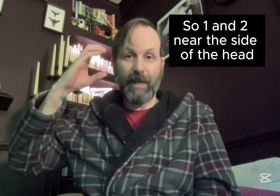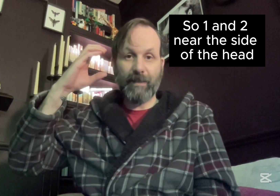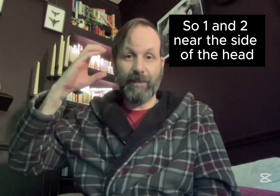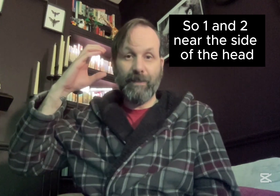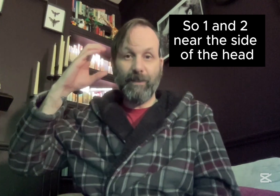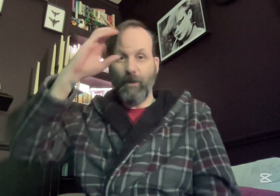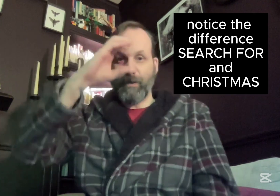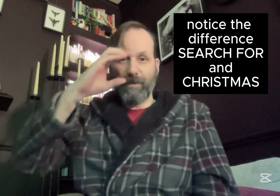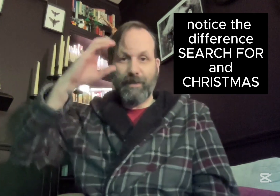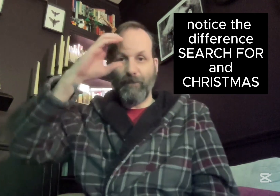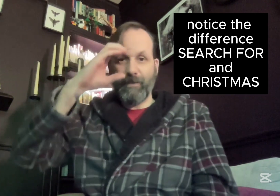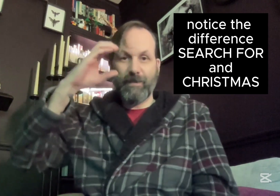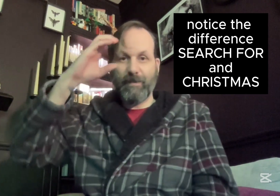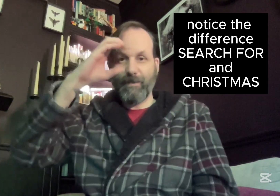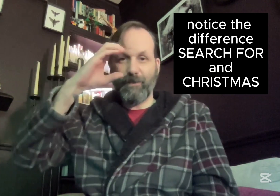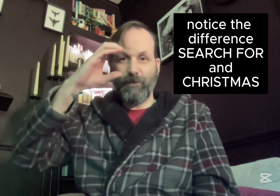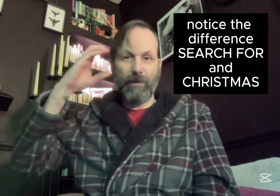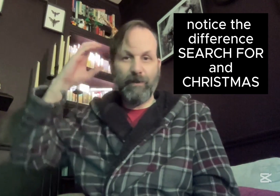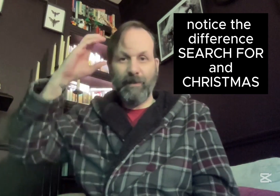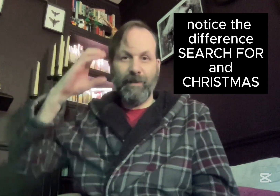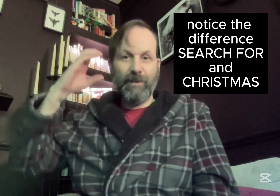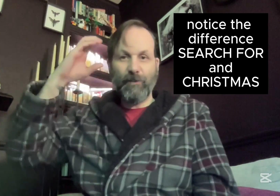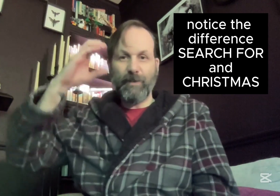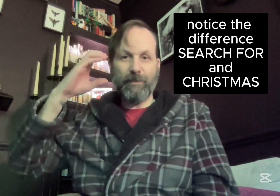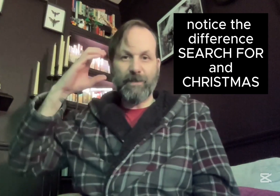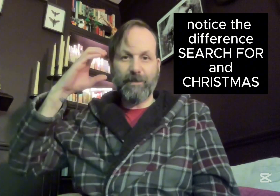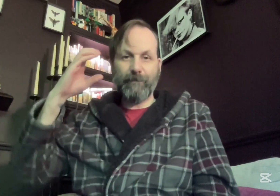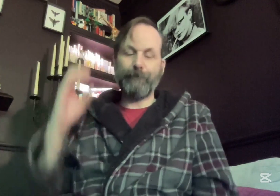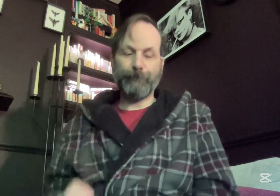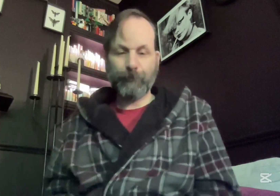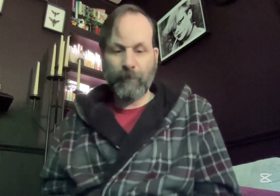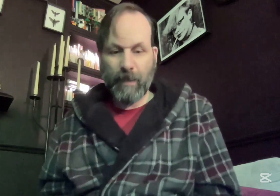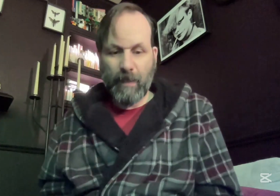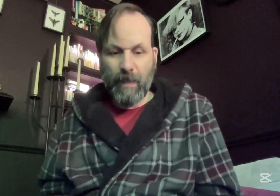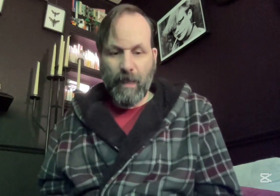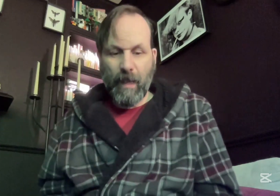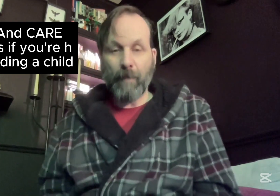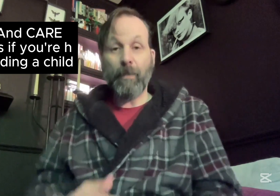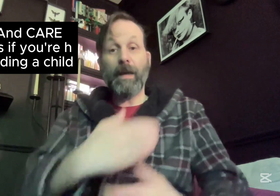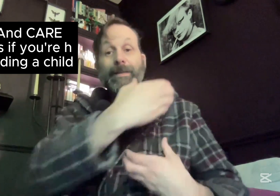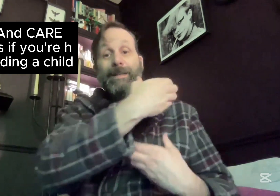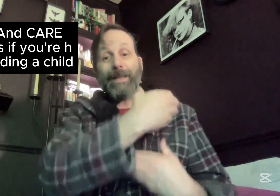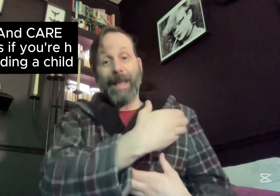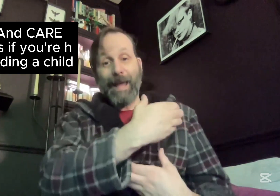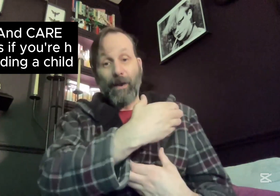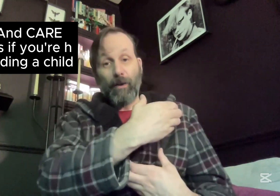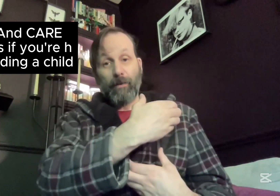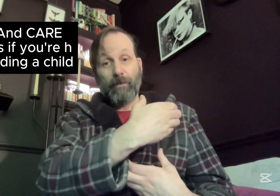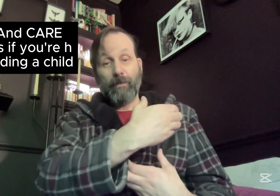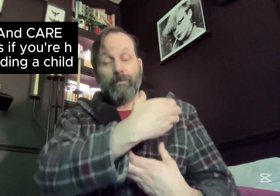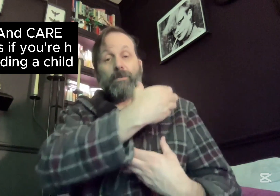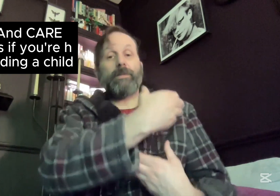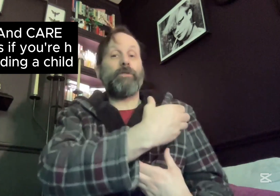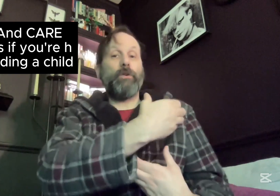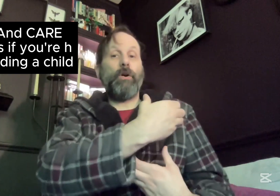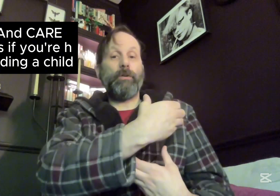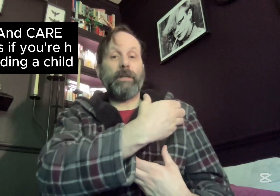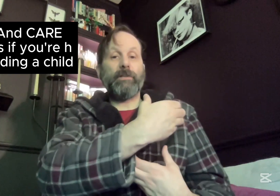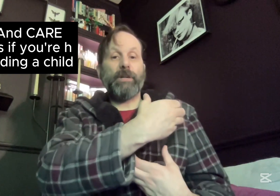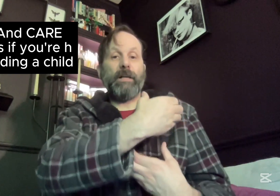head. Notice the difference. Search for Christmas. And care, as if you're holding a